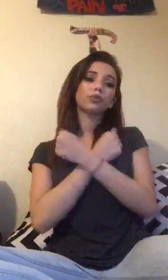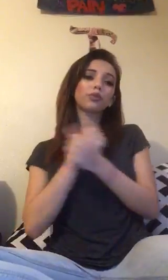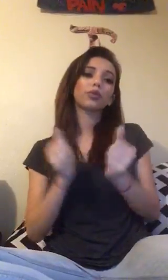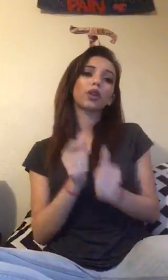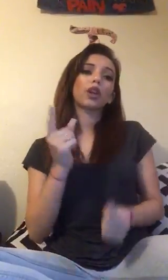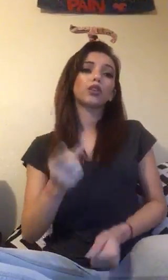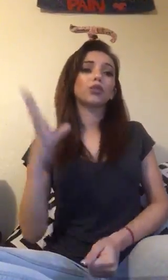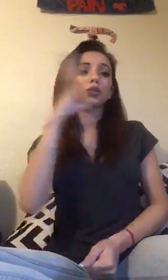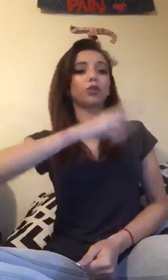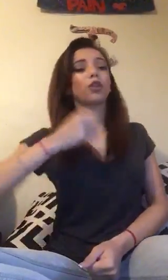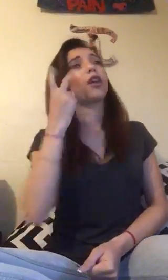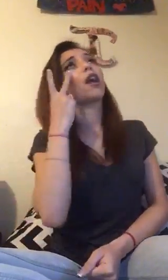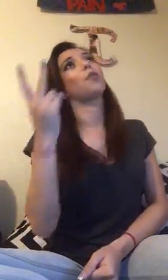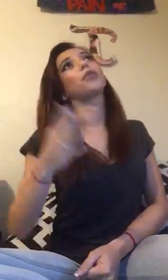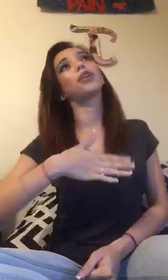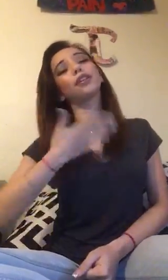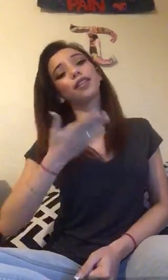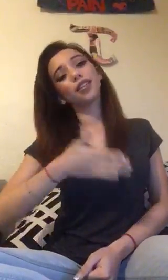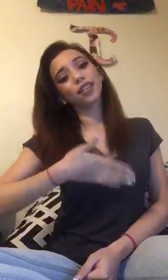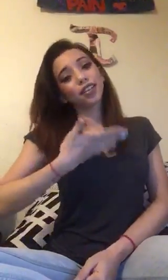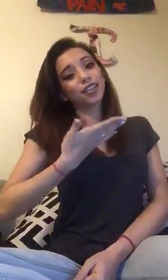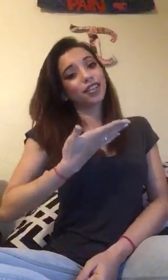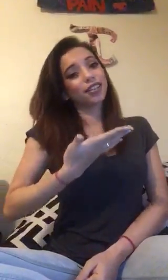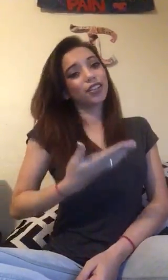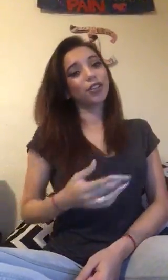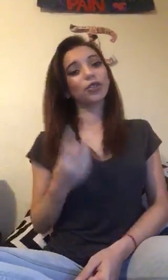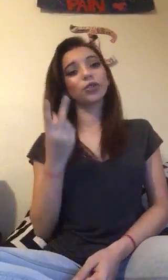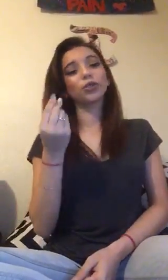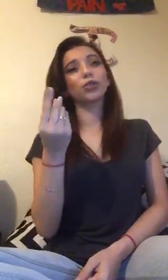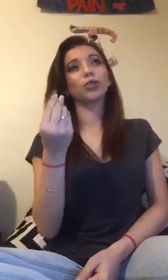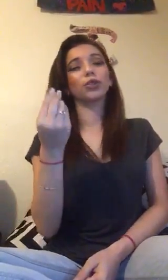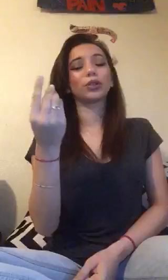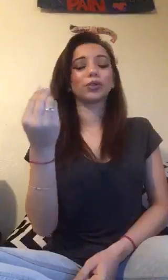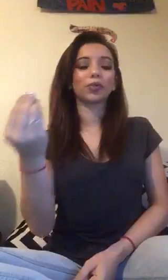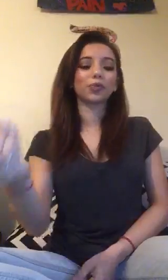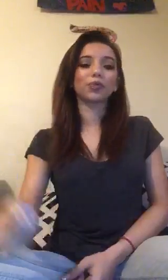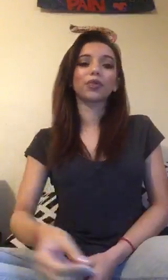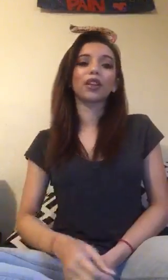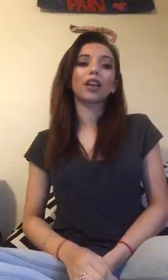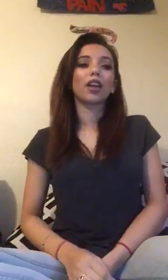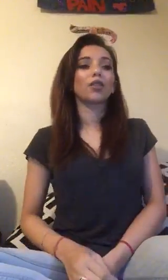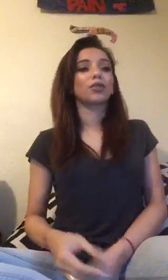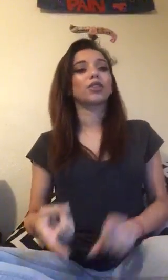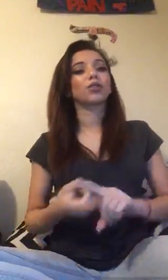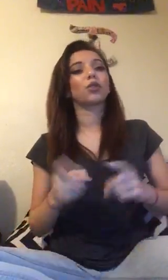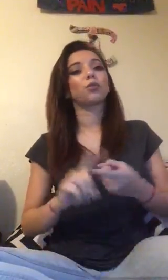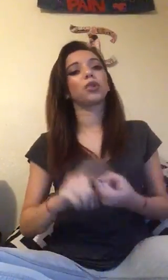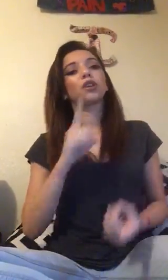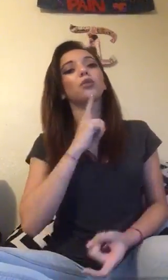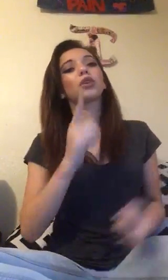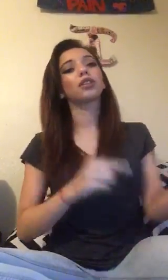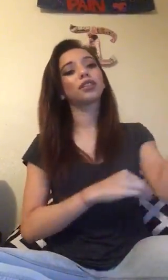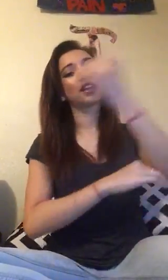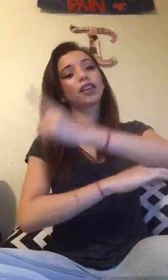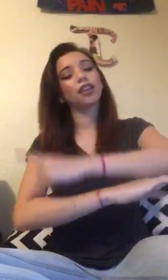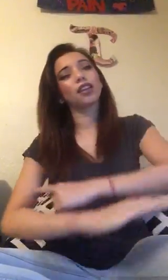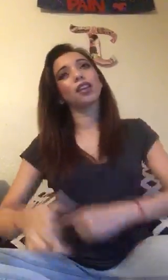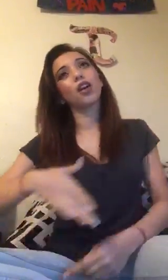I guess you look happier, you do. My friends told me one day